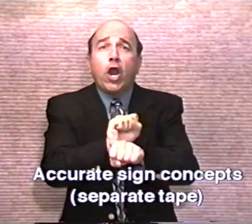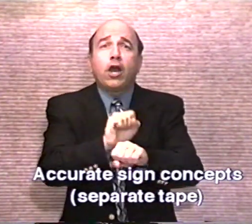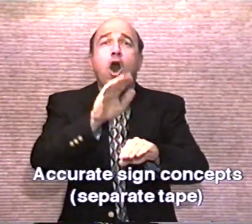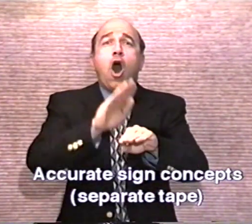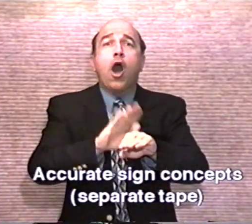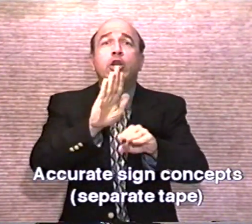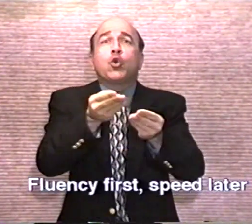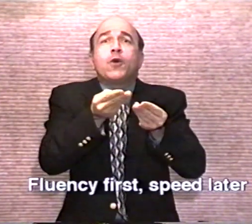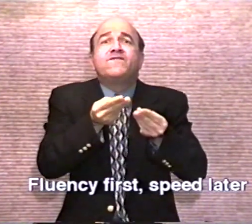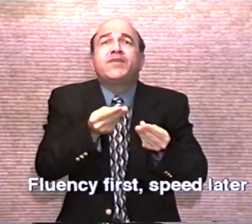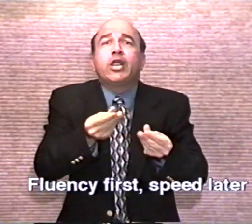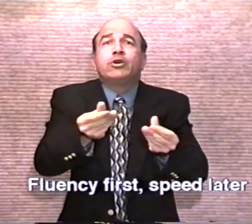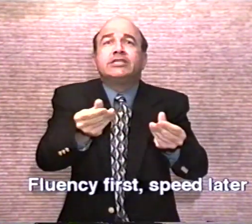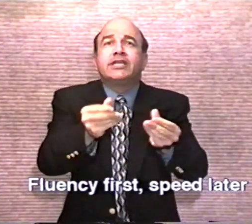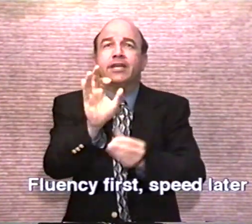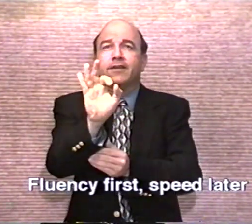Work on your fluency